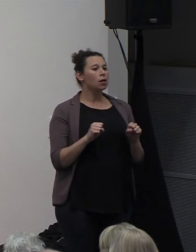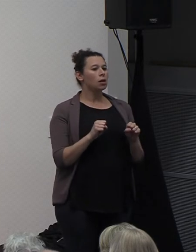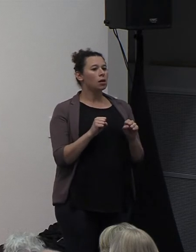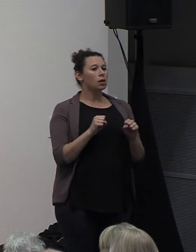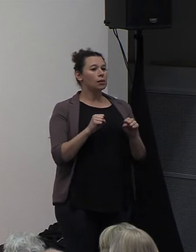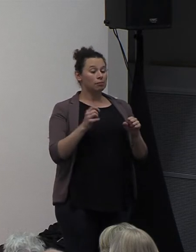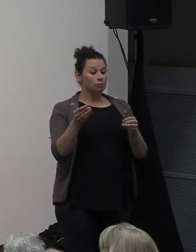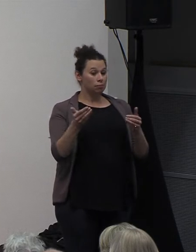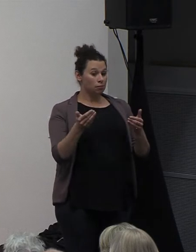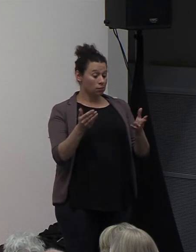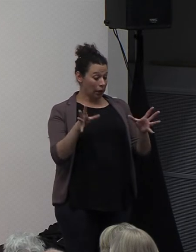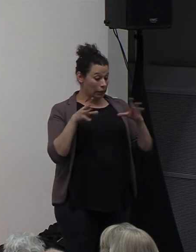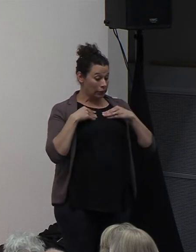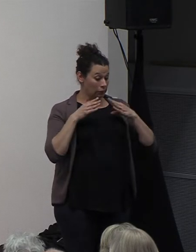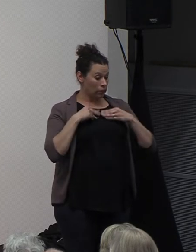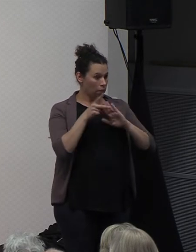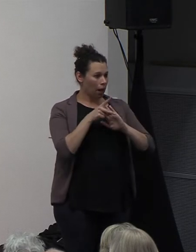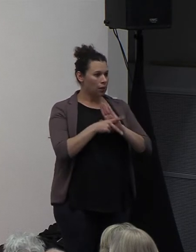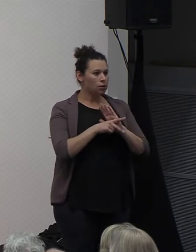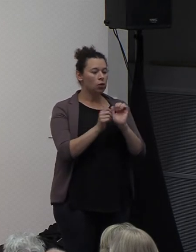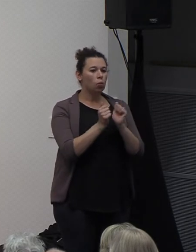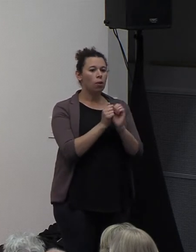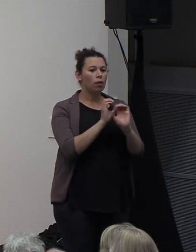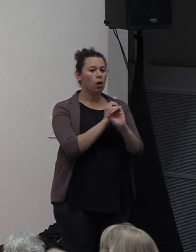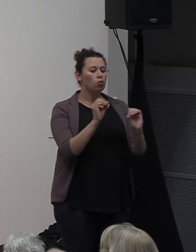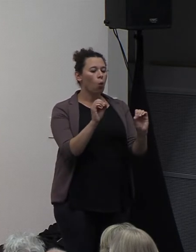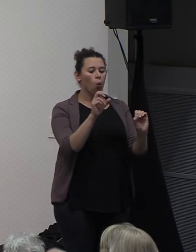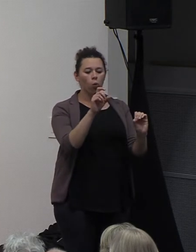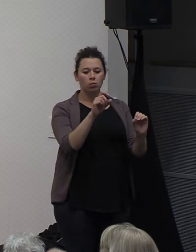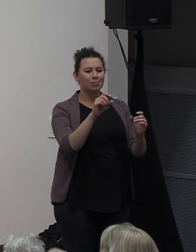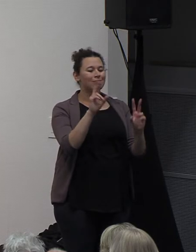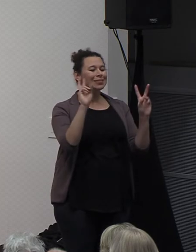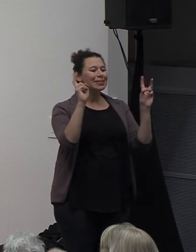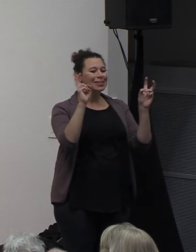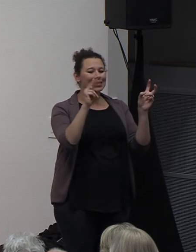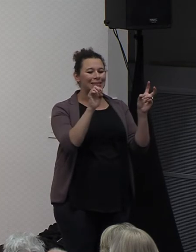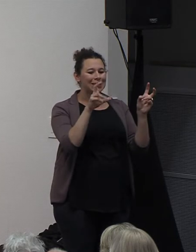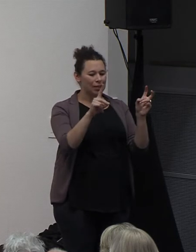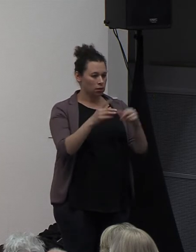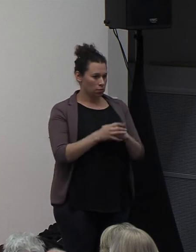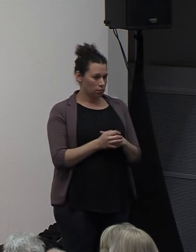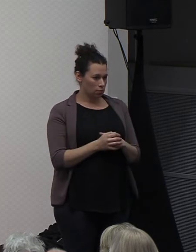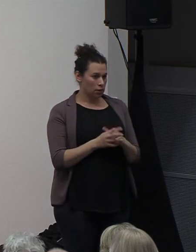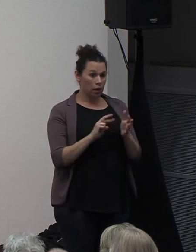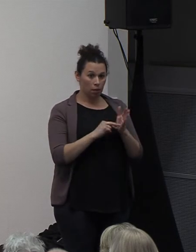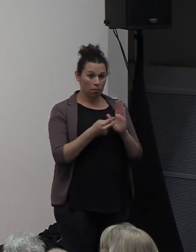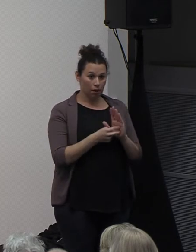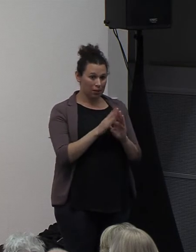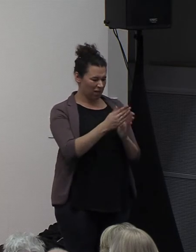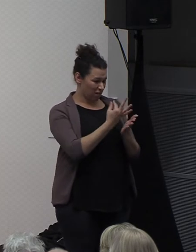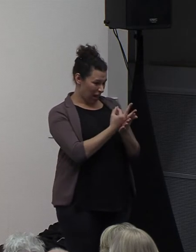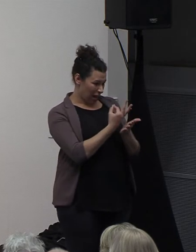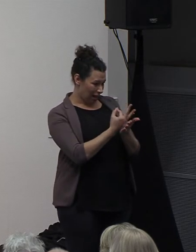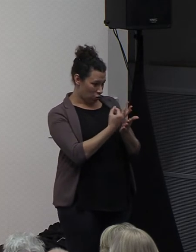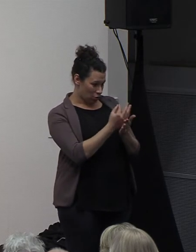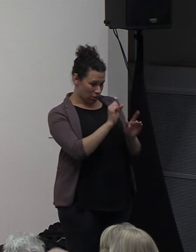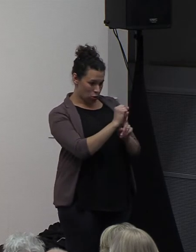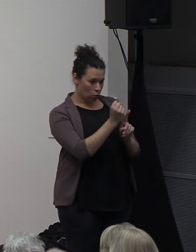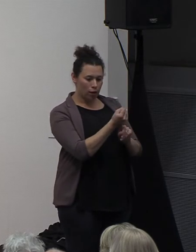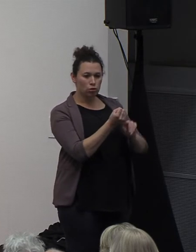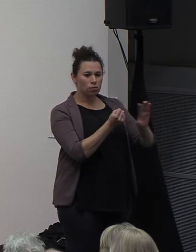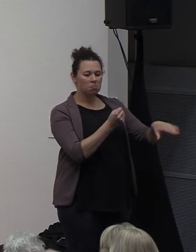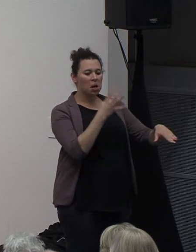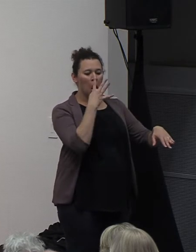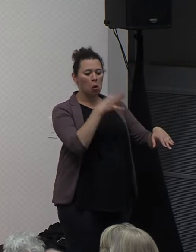admissions policy, which means the university will not consider an applicant's financial situation when making